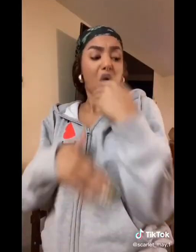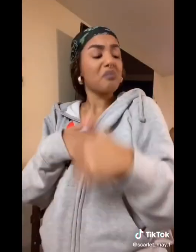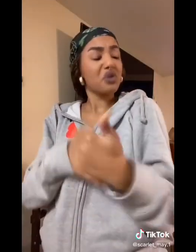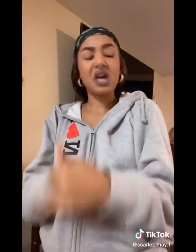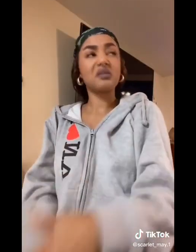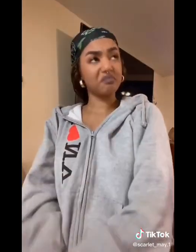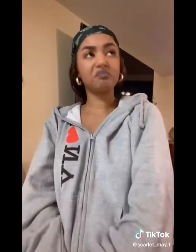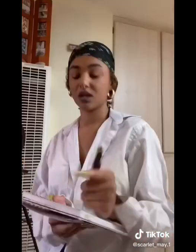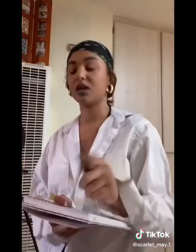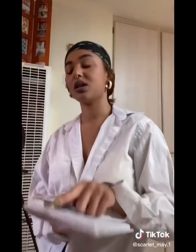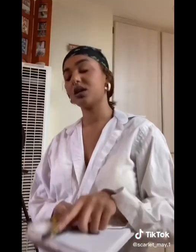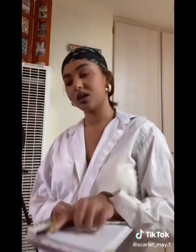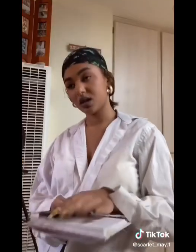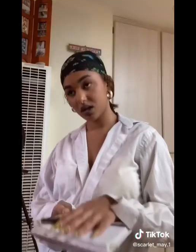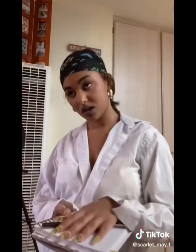cornbread,